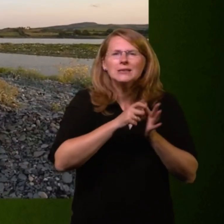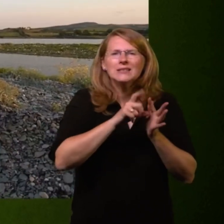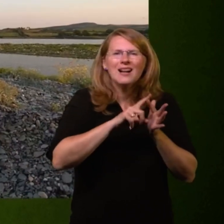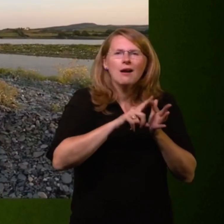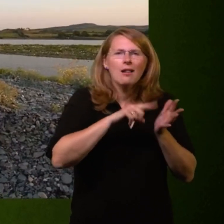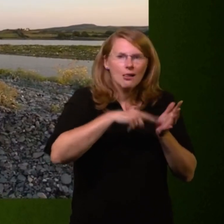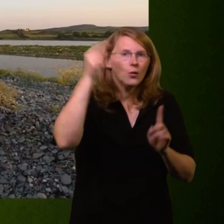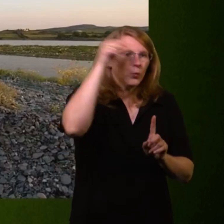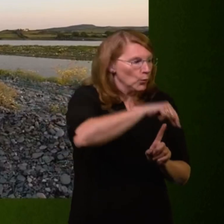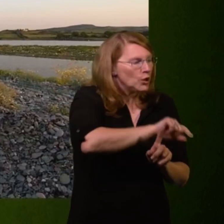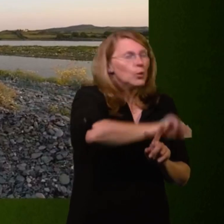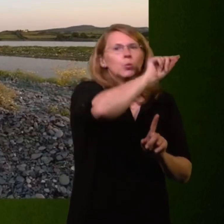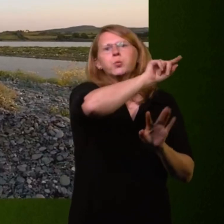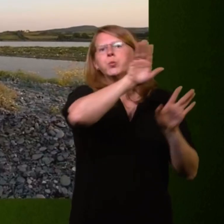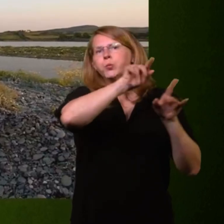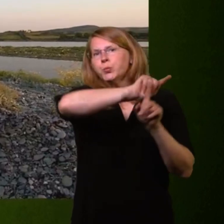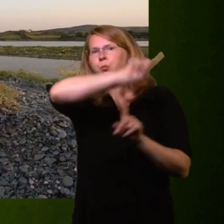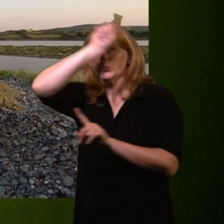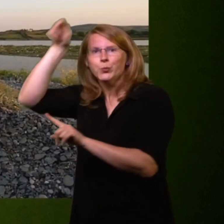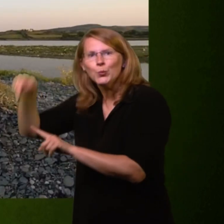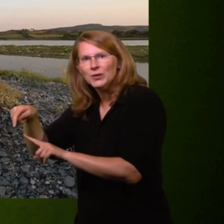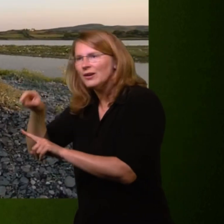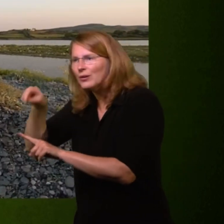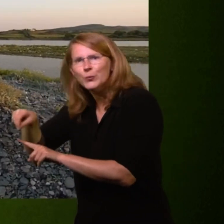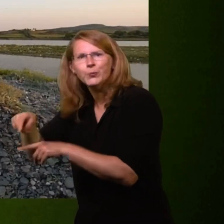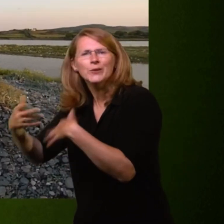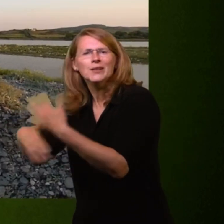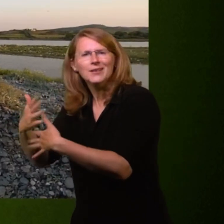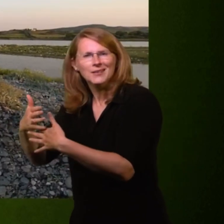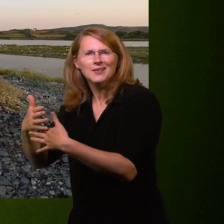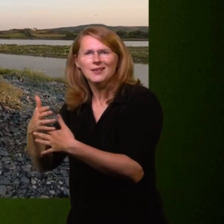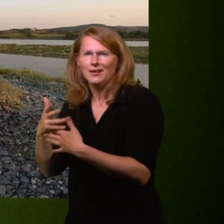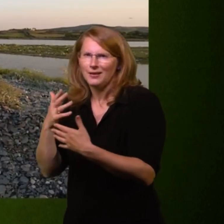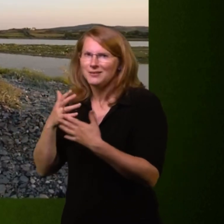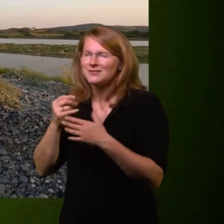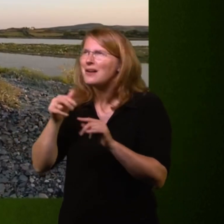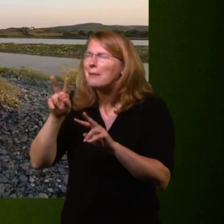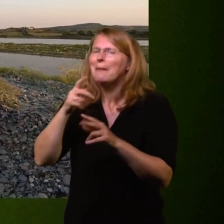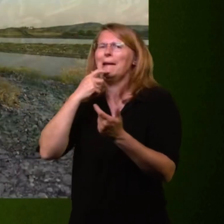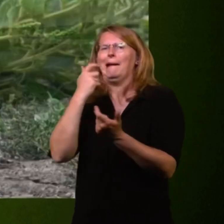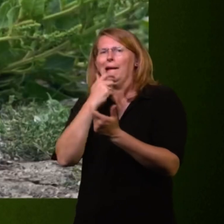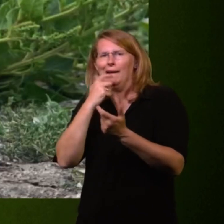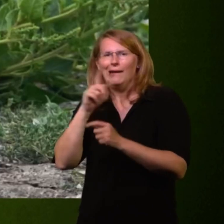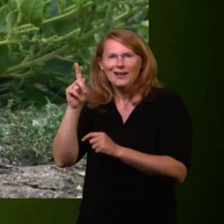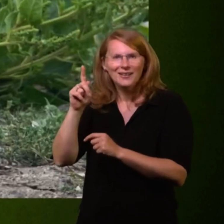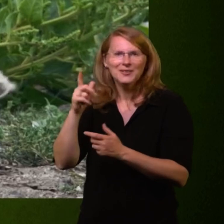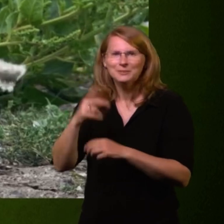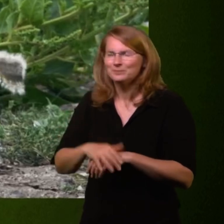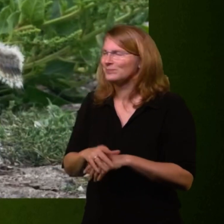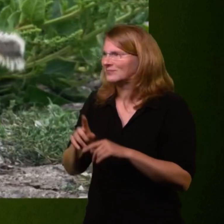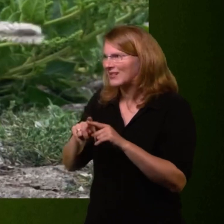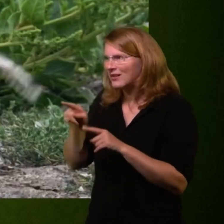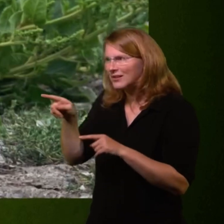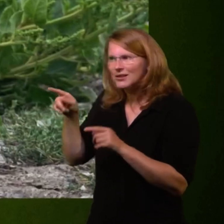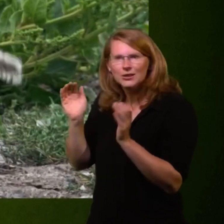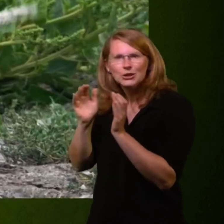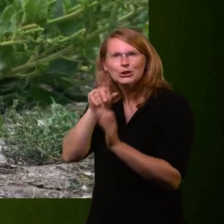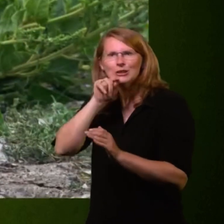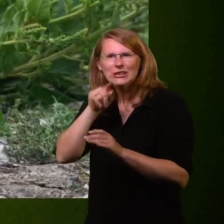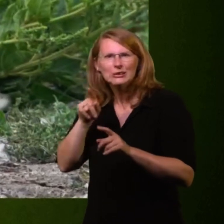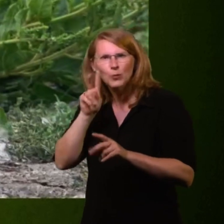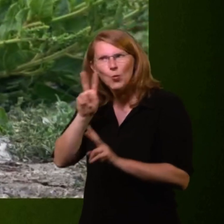But it's not all the serious stuff about food. There has been a few amusing moments as well on this island, particularly watching those